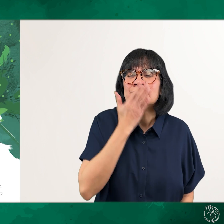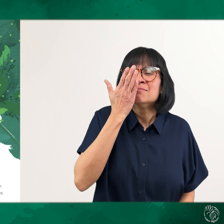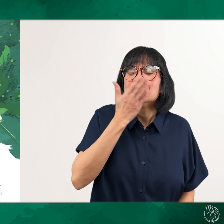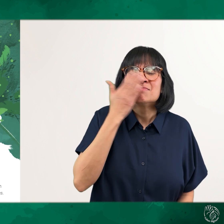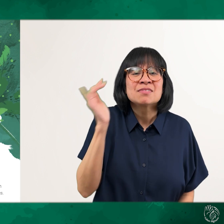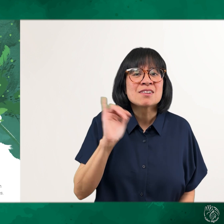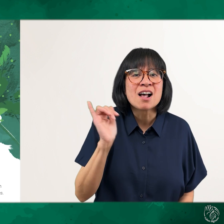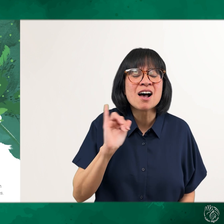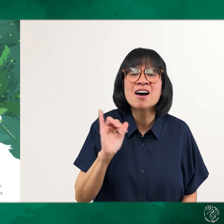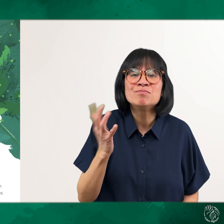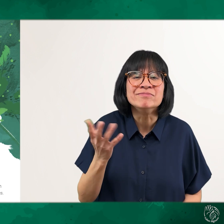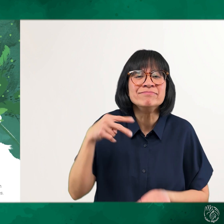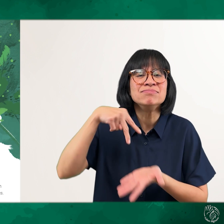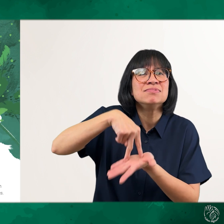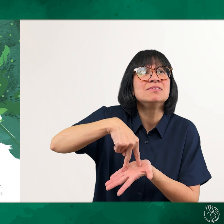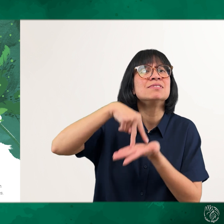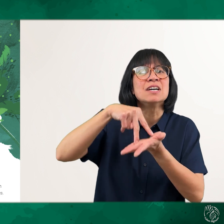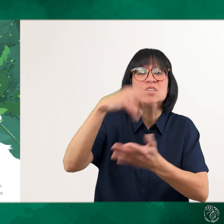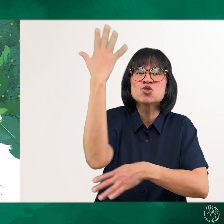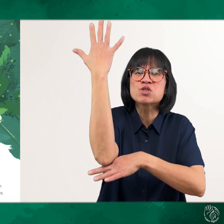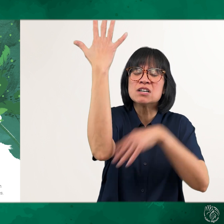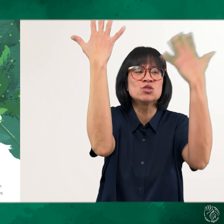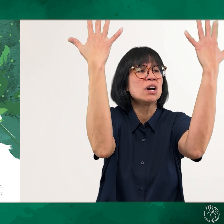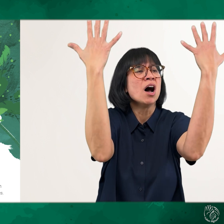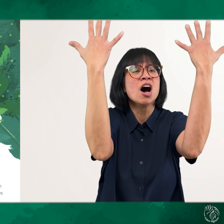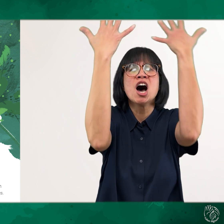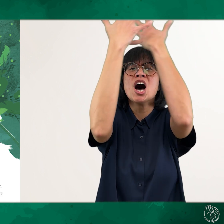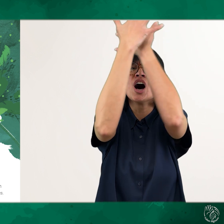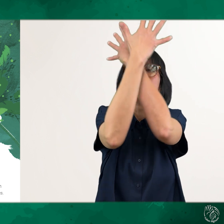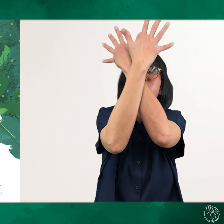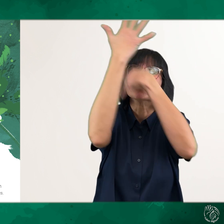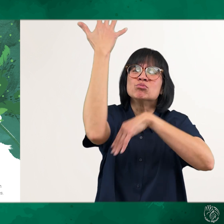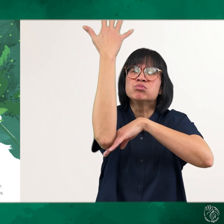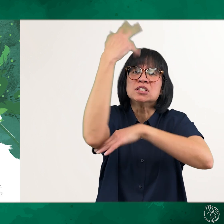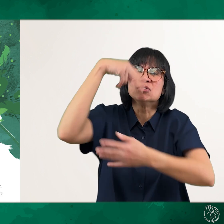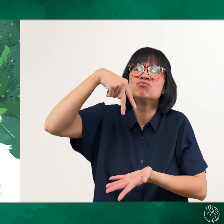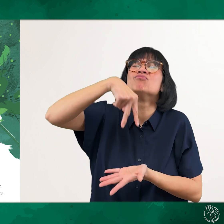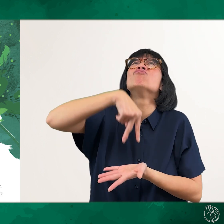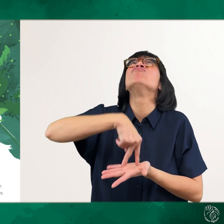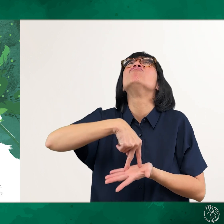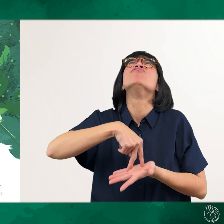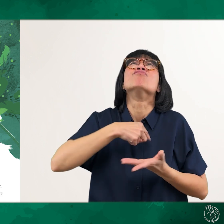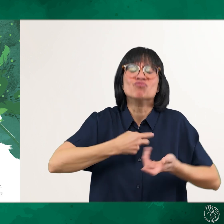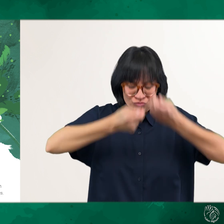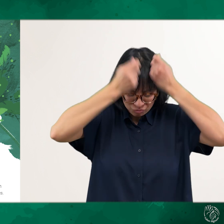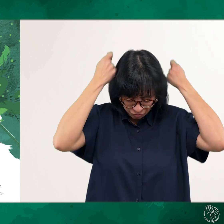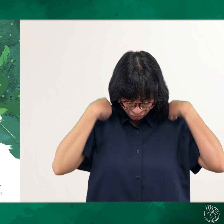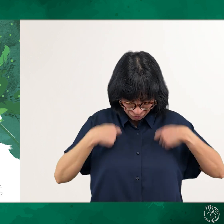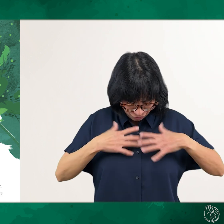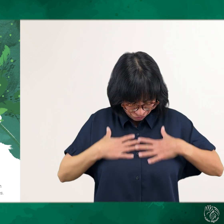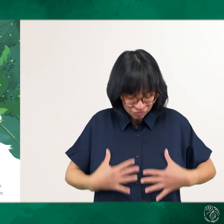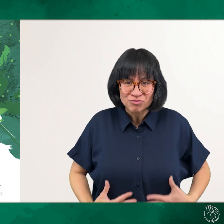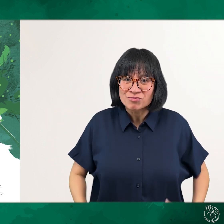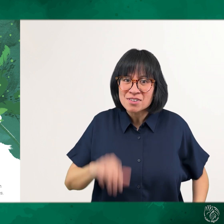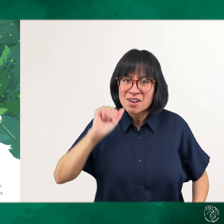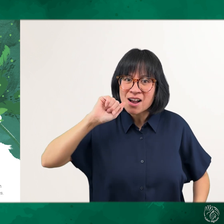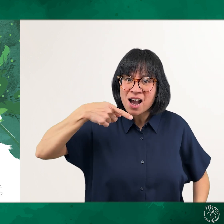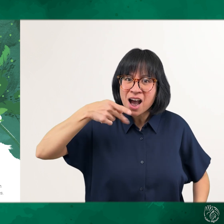Summer smells like standing under crisscrosses of tree branches with an apron full